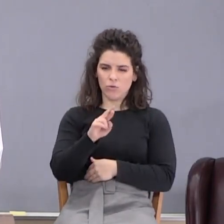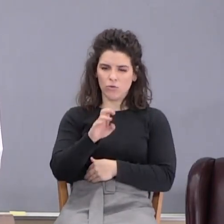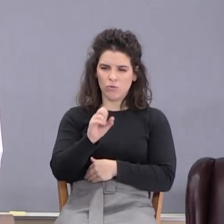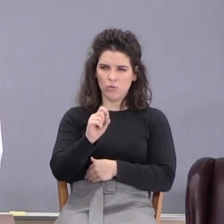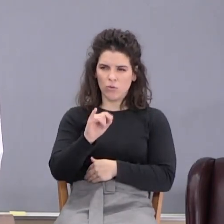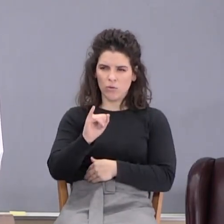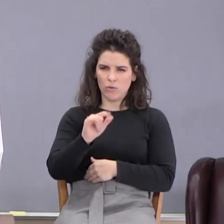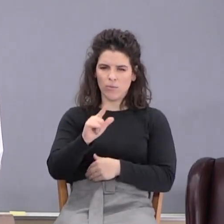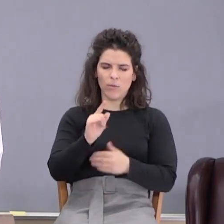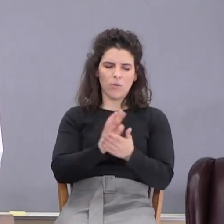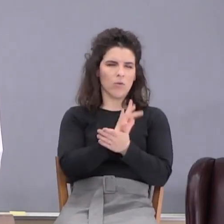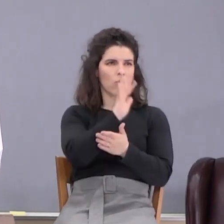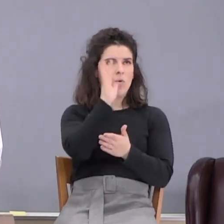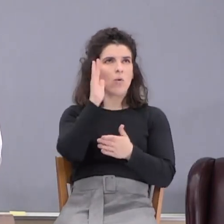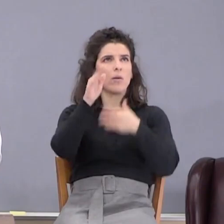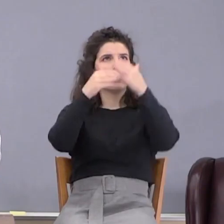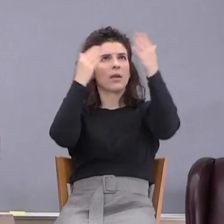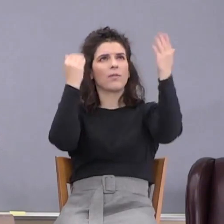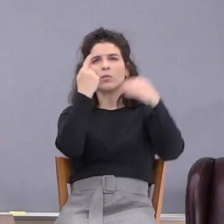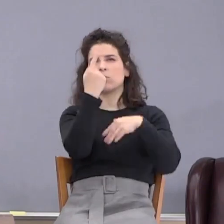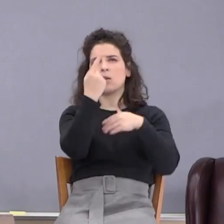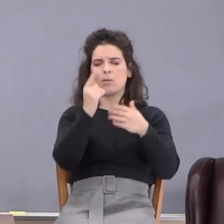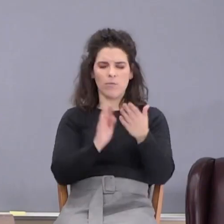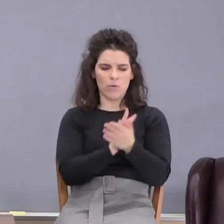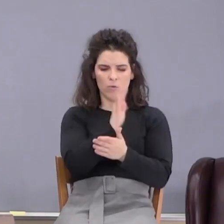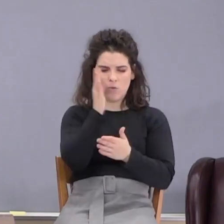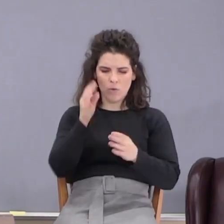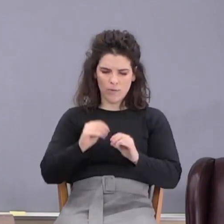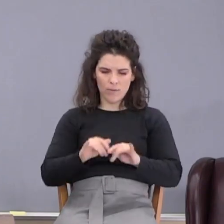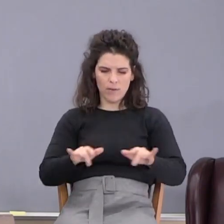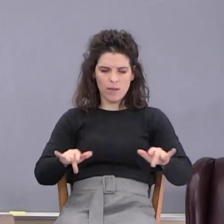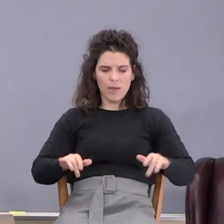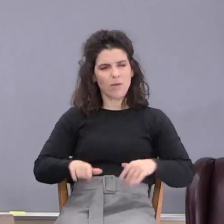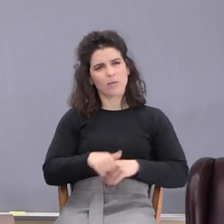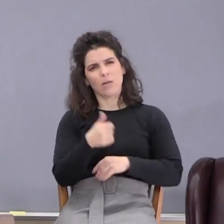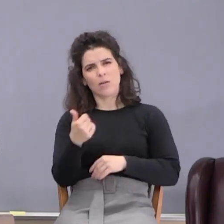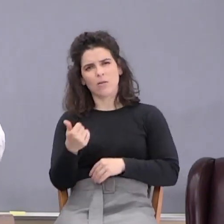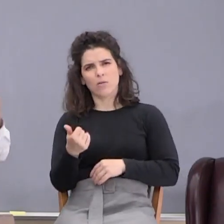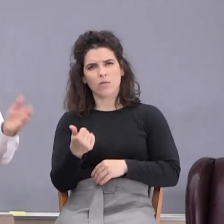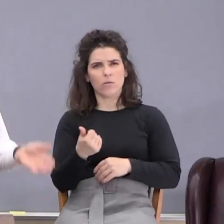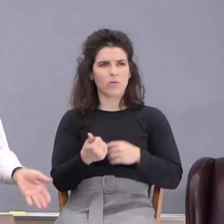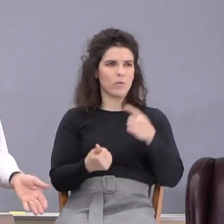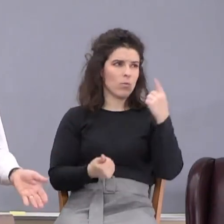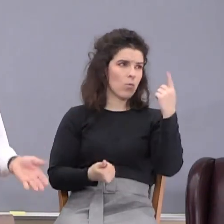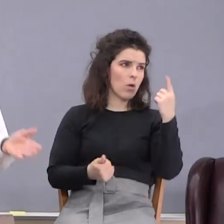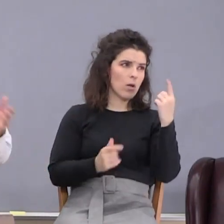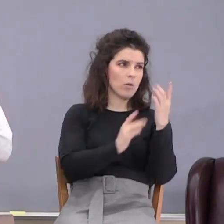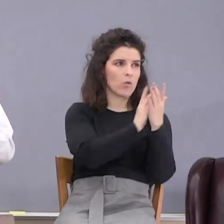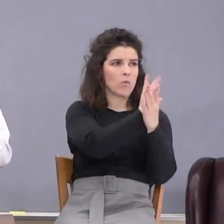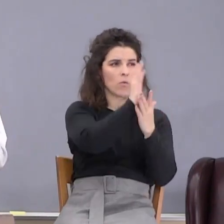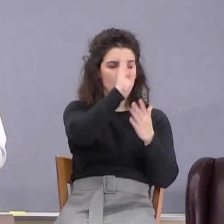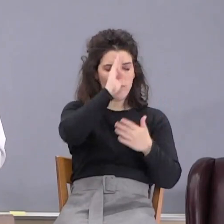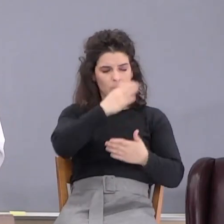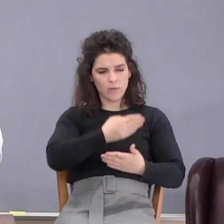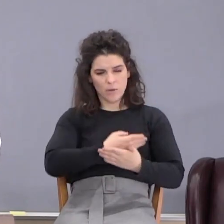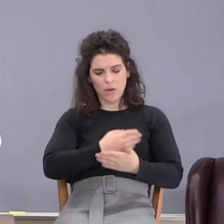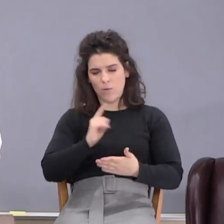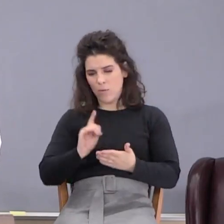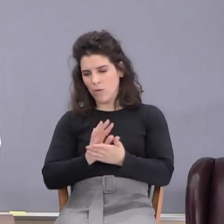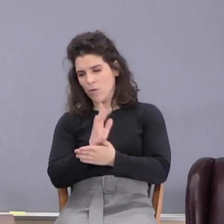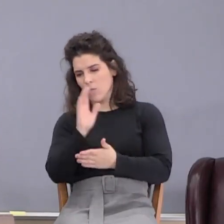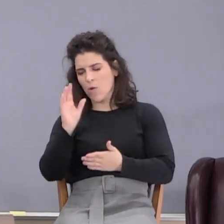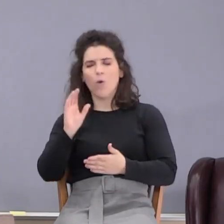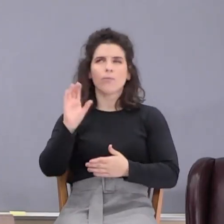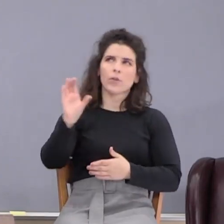the celestial is one, and the glory of the terrestrial is another. There is one glory of the sun and another glory of the